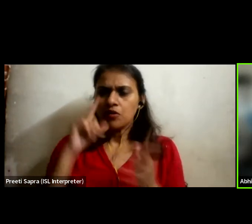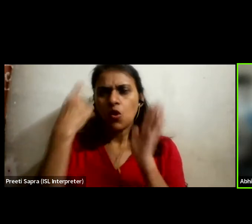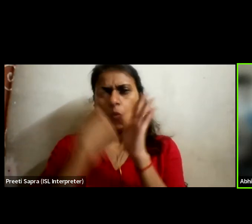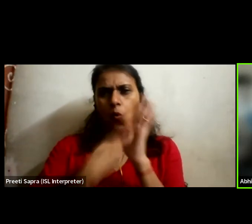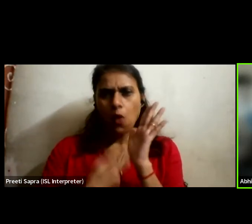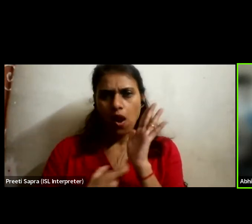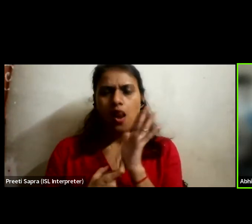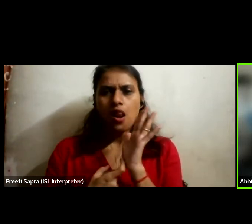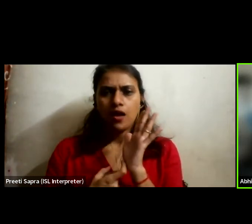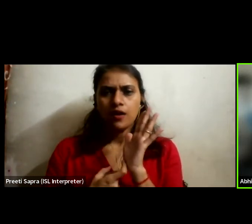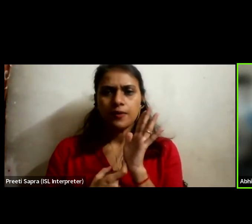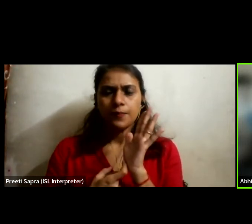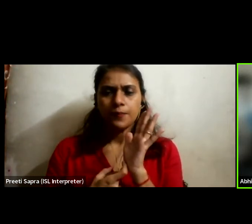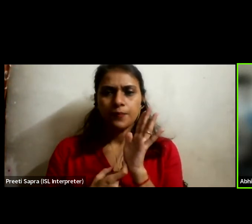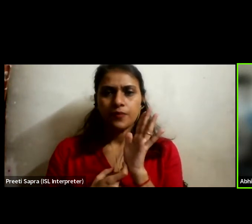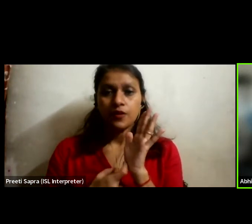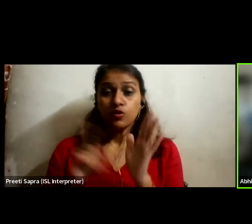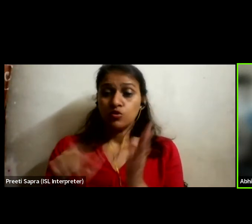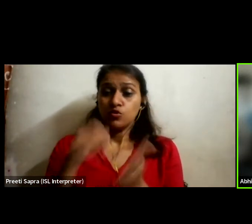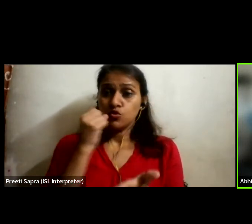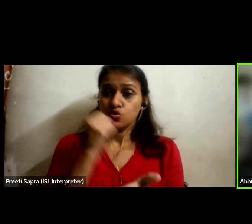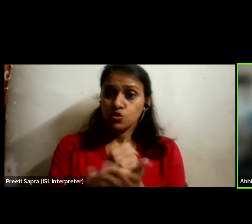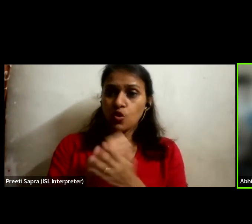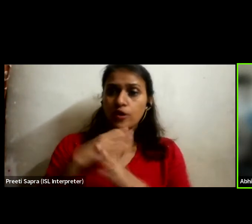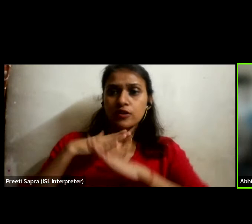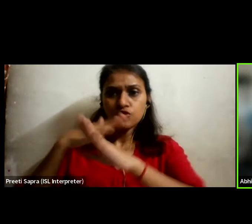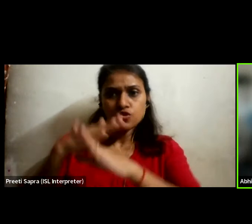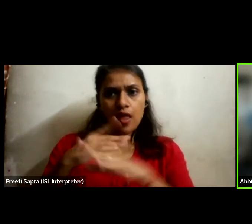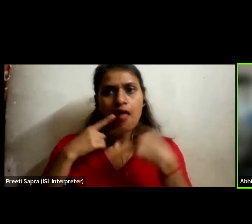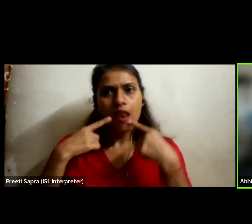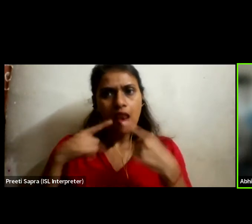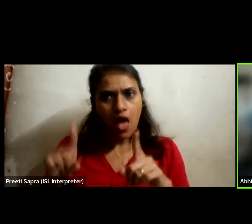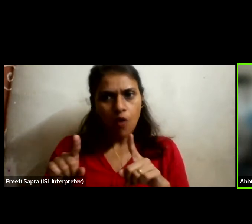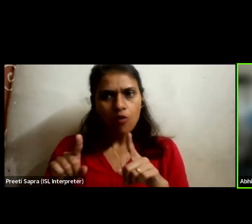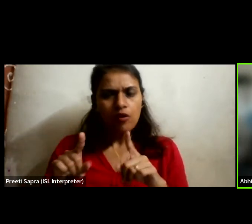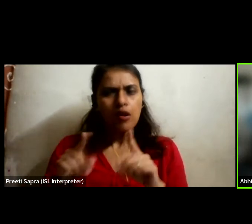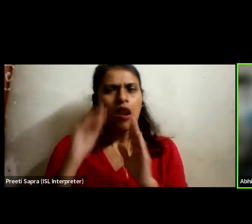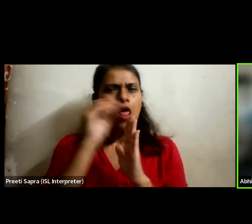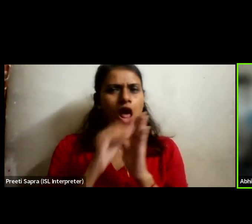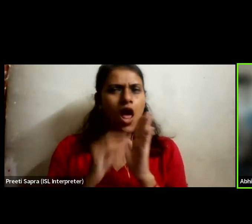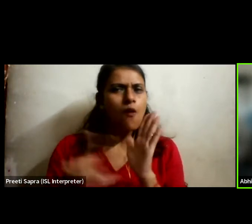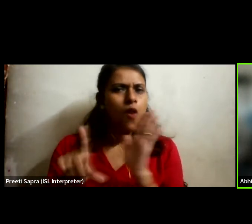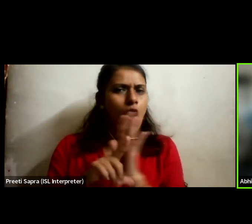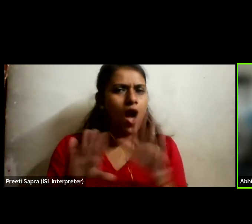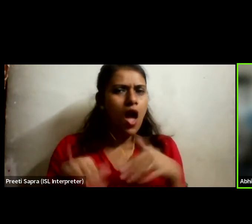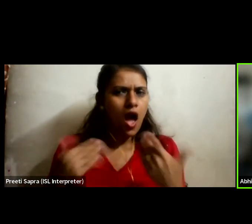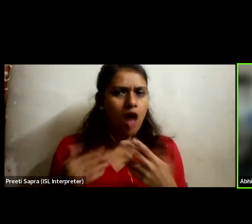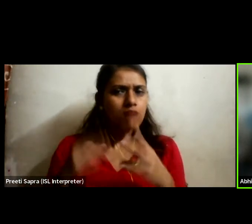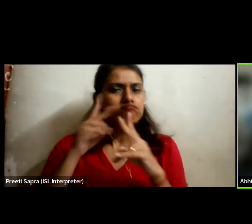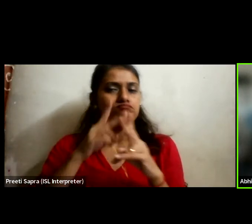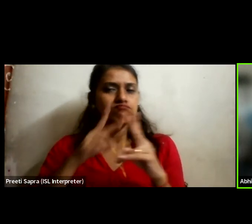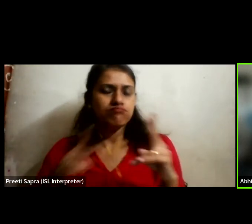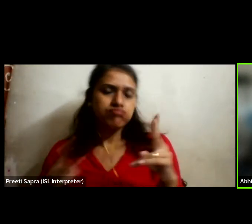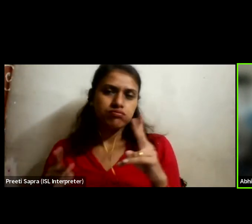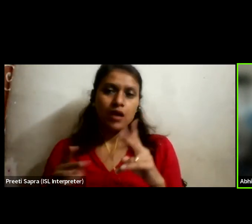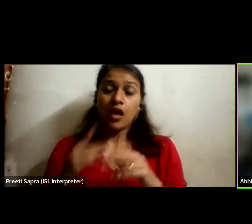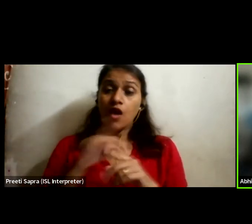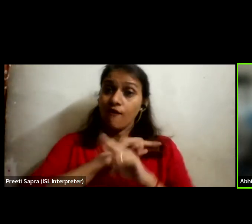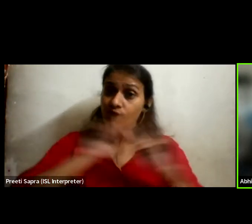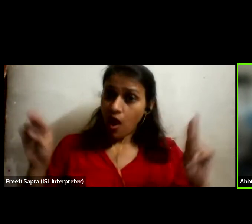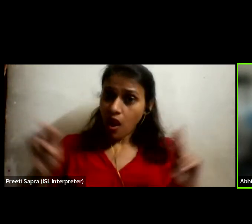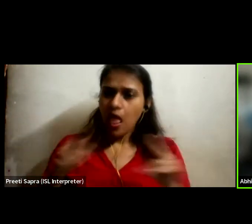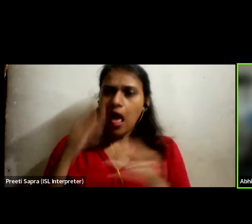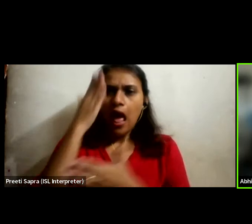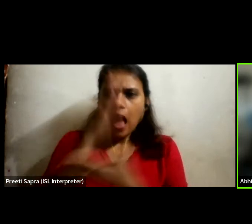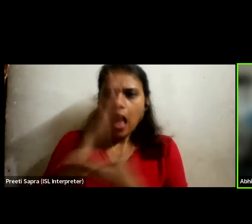regulations should take shape, how laws should be crafted, and what degree of, I think, guidance